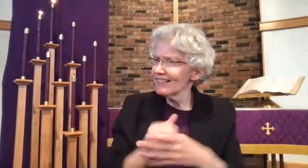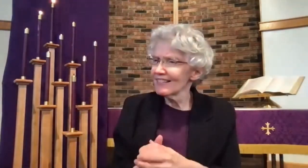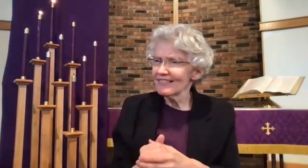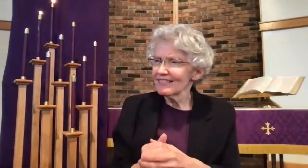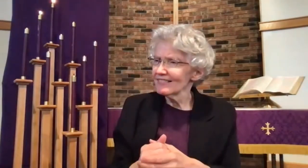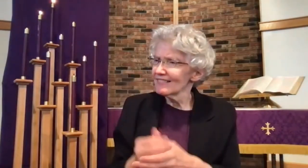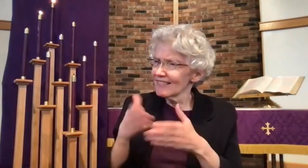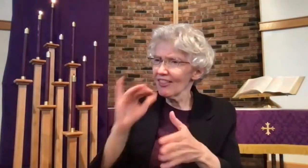things.